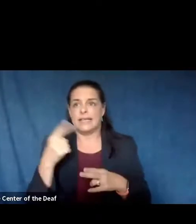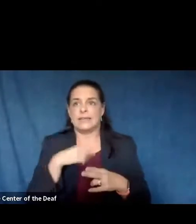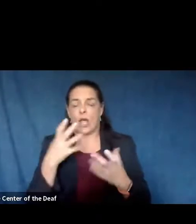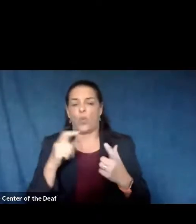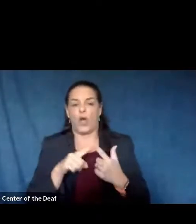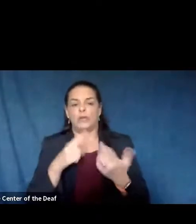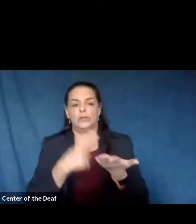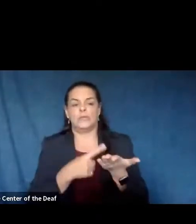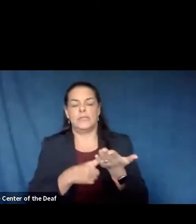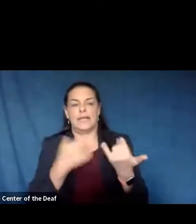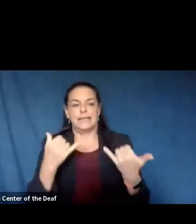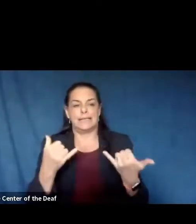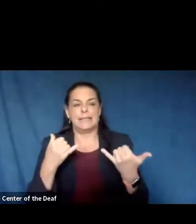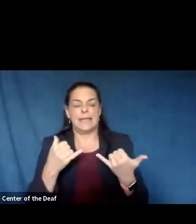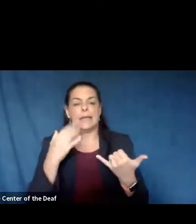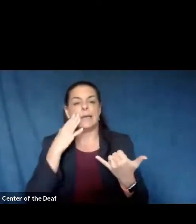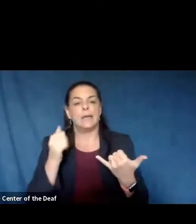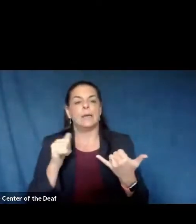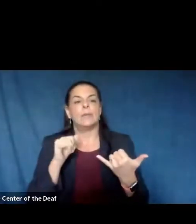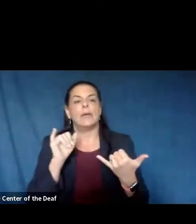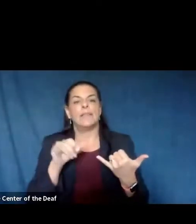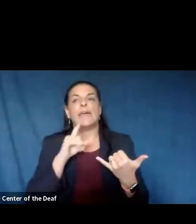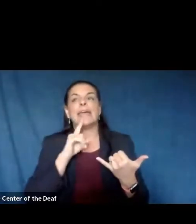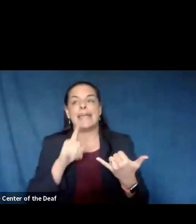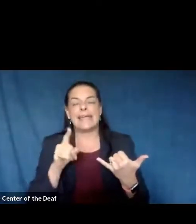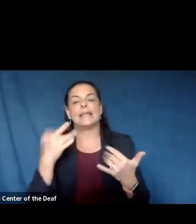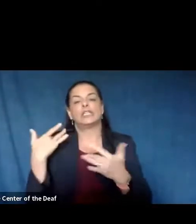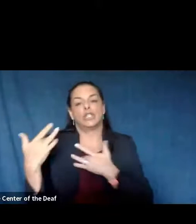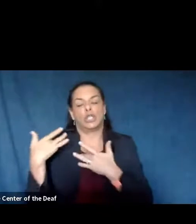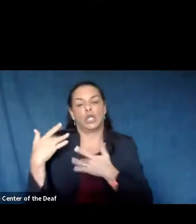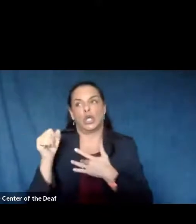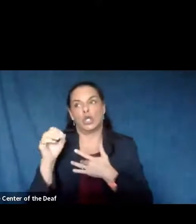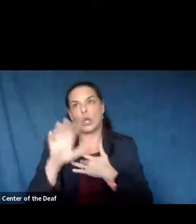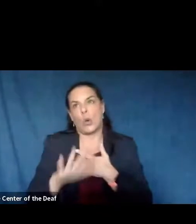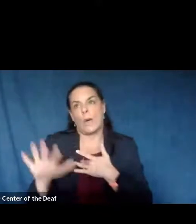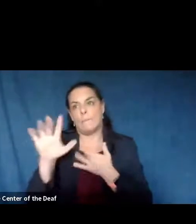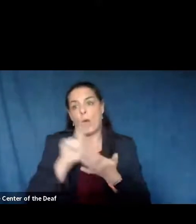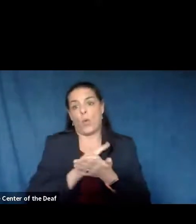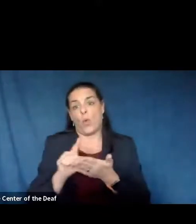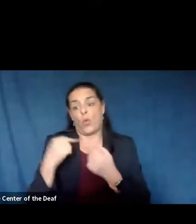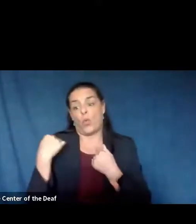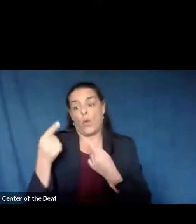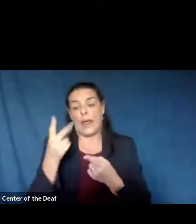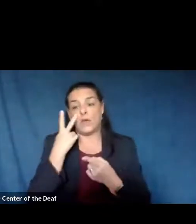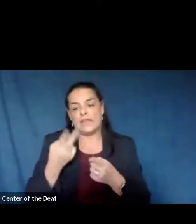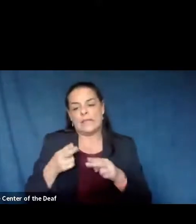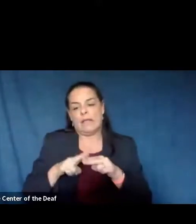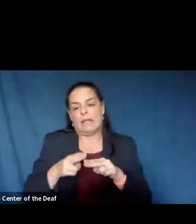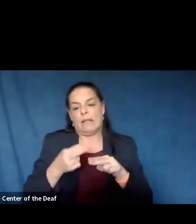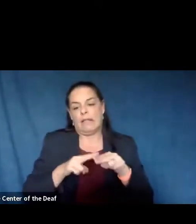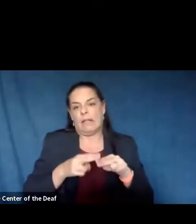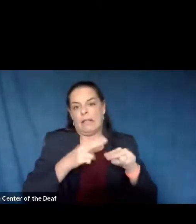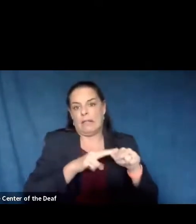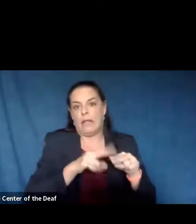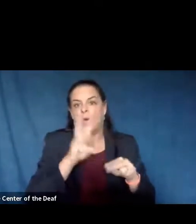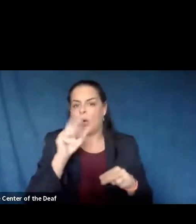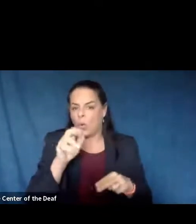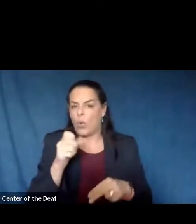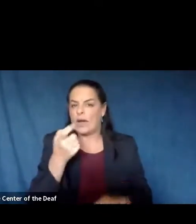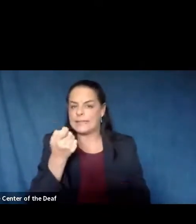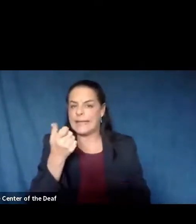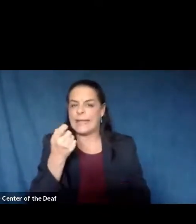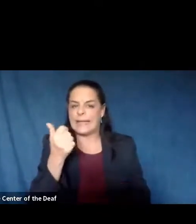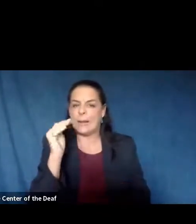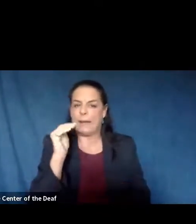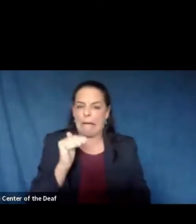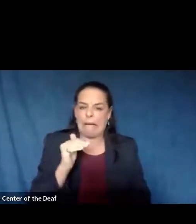to address today, because it is concerning. So it's been about a week that we've been seeing an upward trend. There was a little bit of a dip,